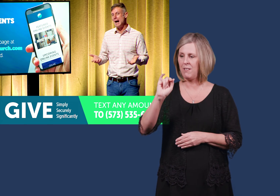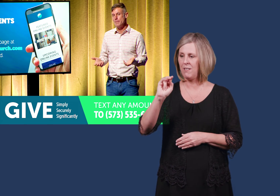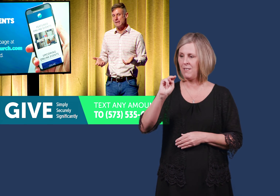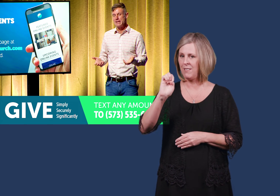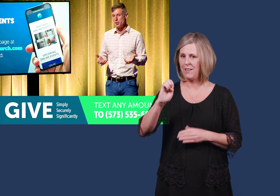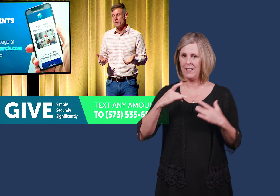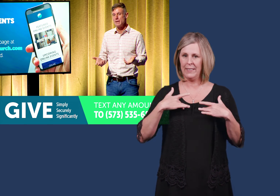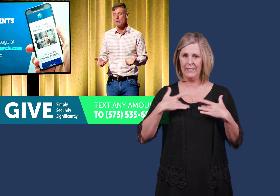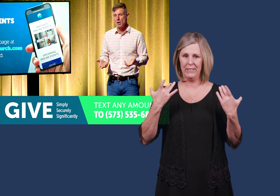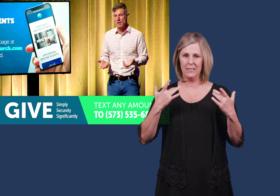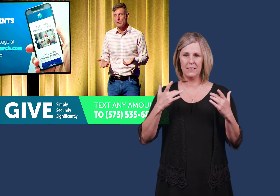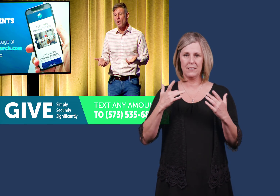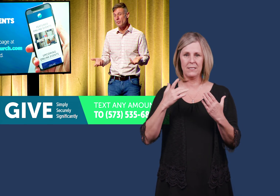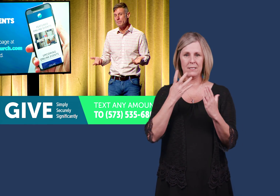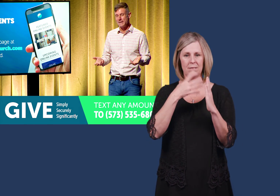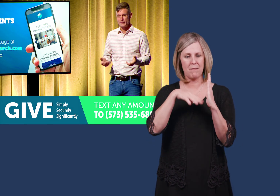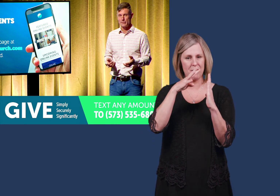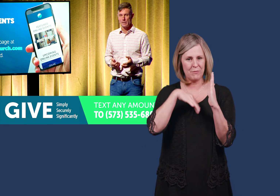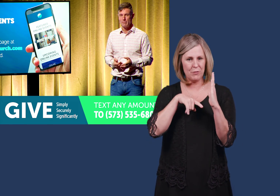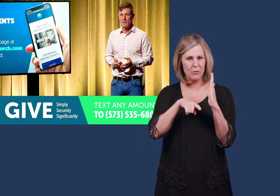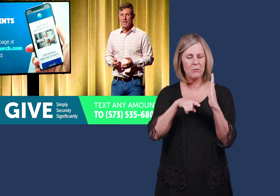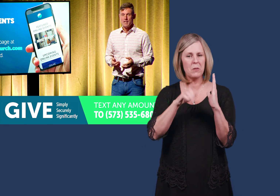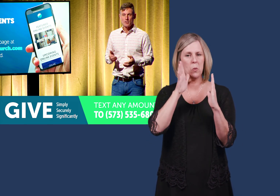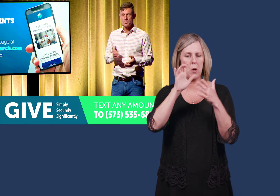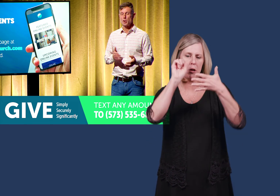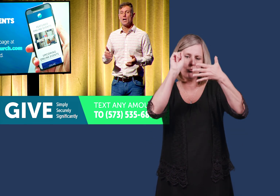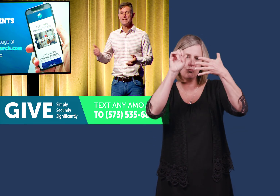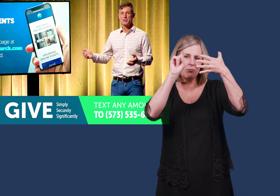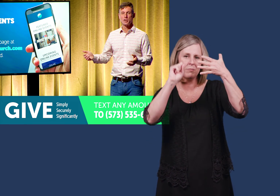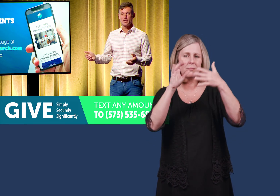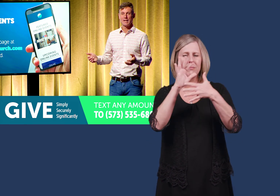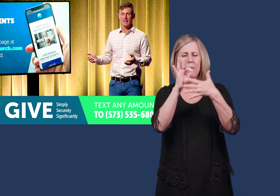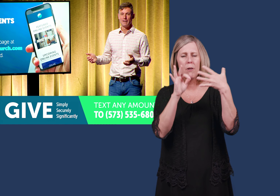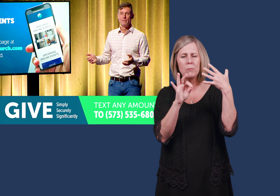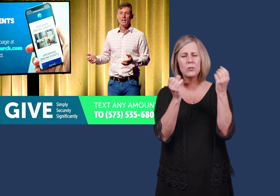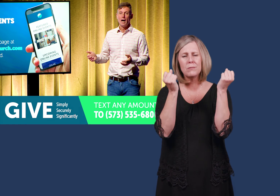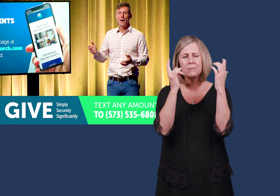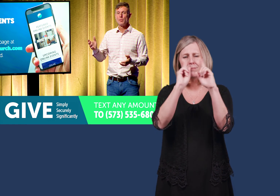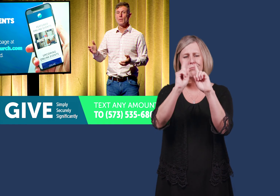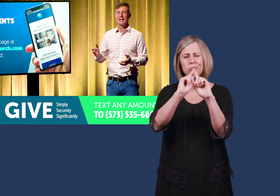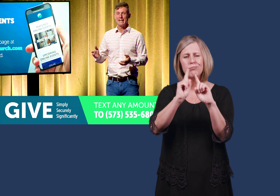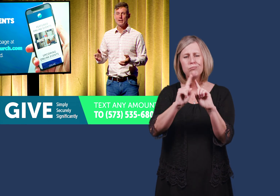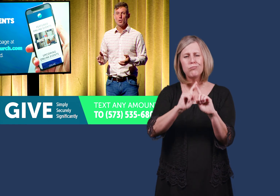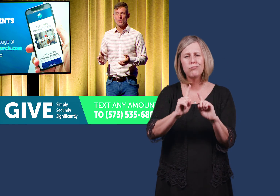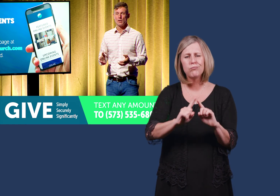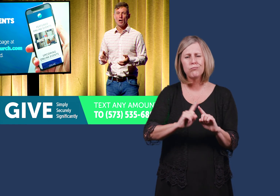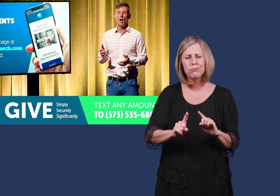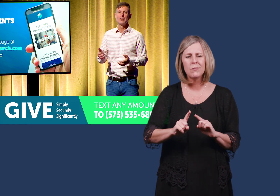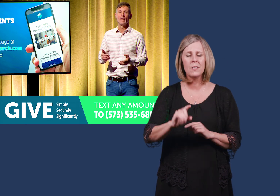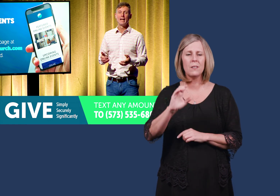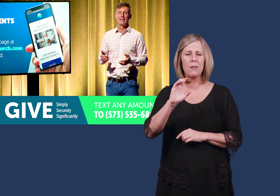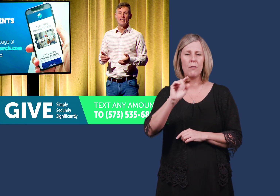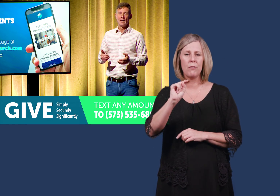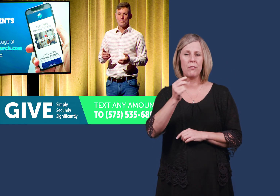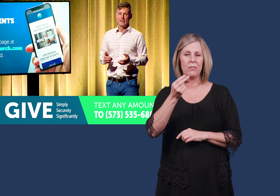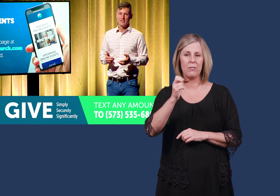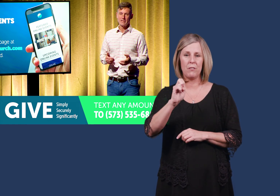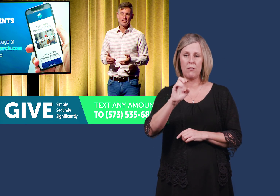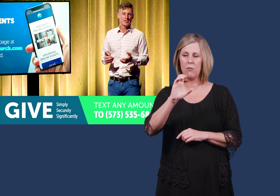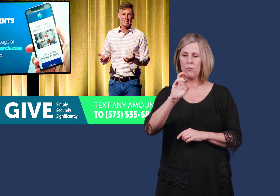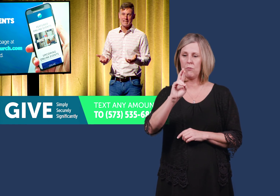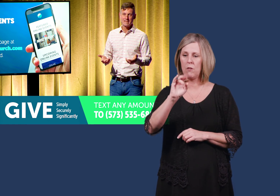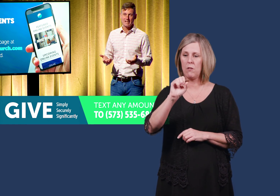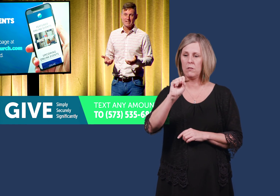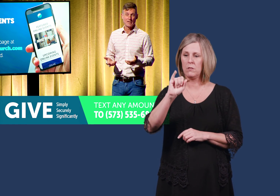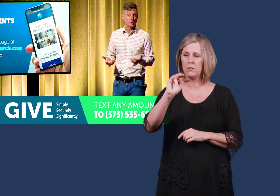things that are happening here you can be a part of and hopefully benefit from. So it's thecrossingchurch.com, upper right-hand corner, online events.